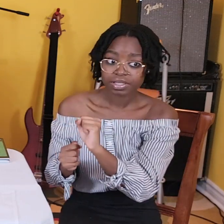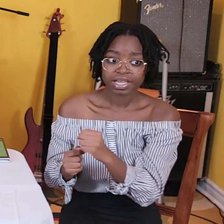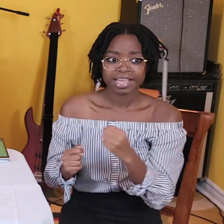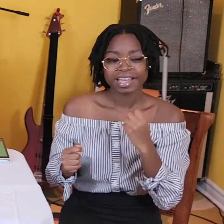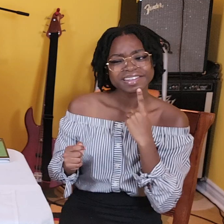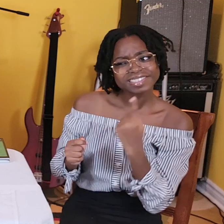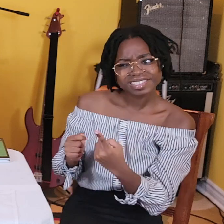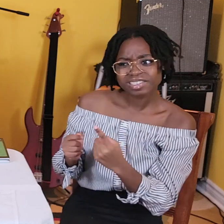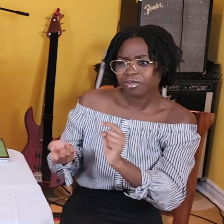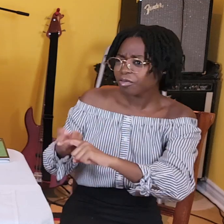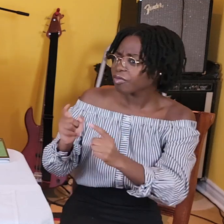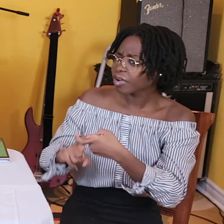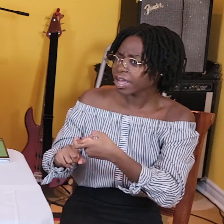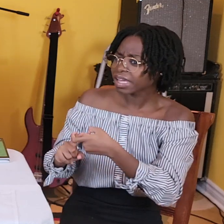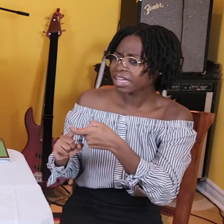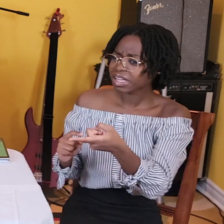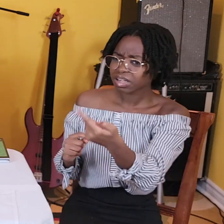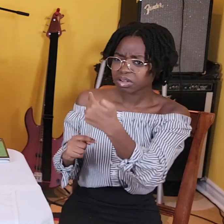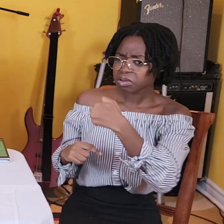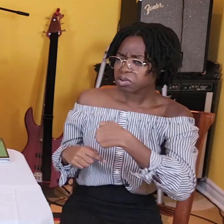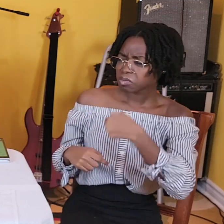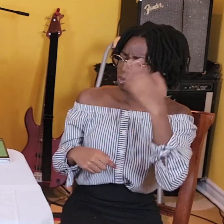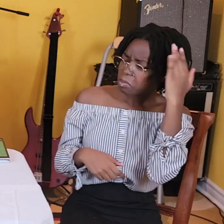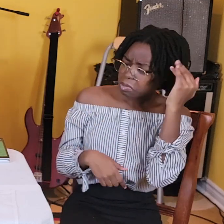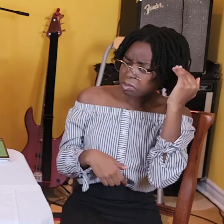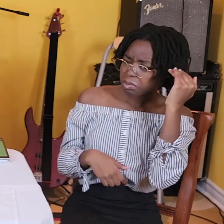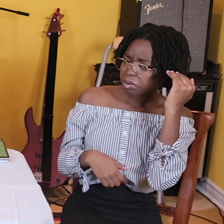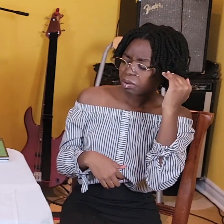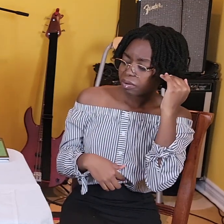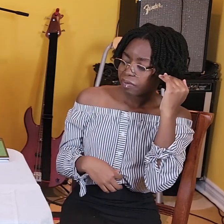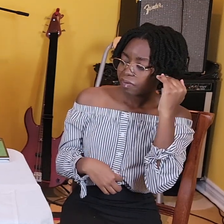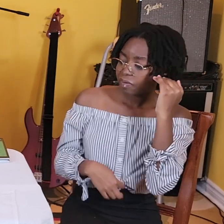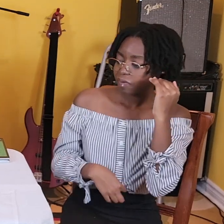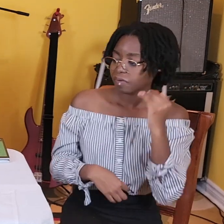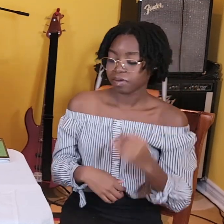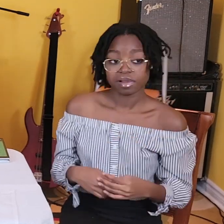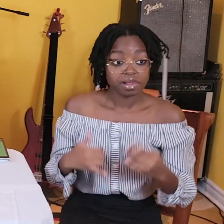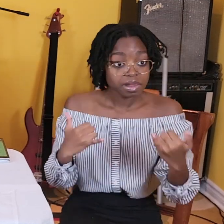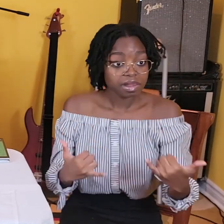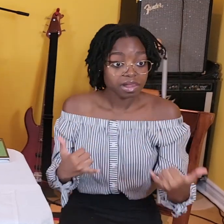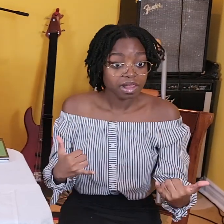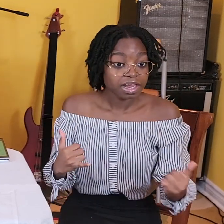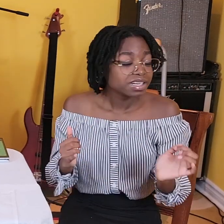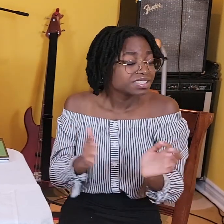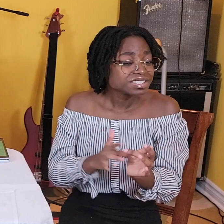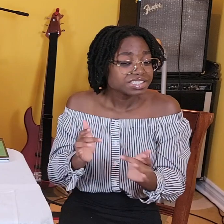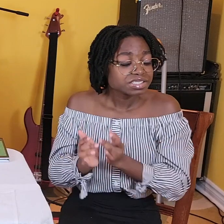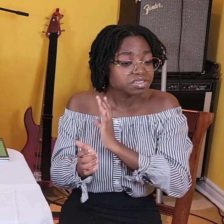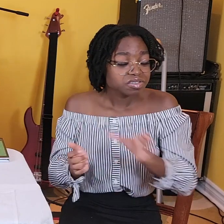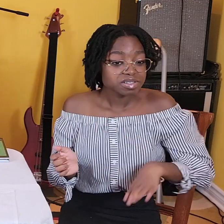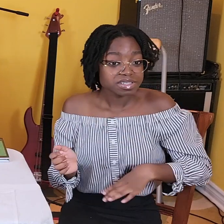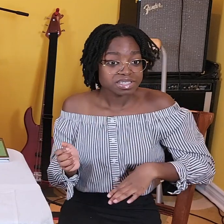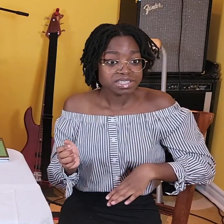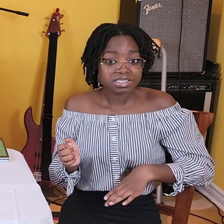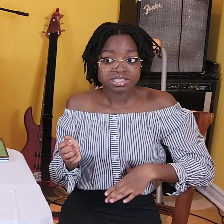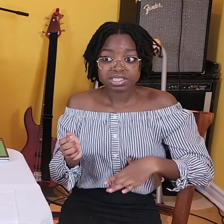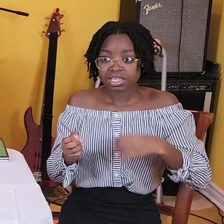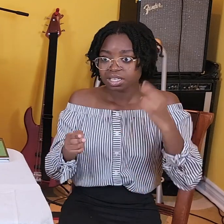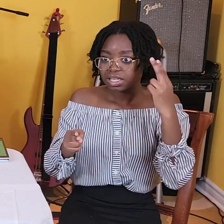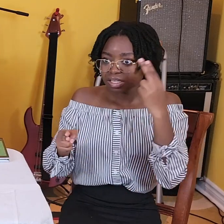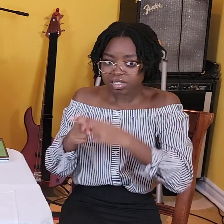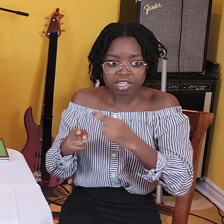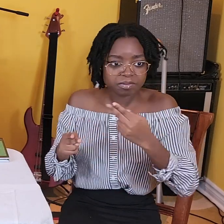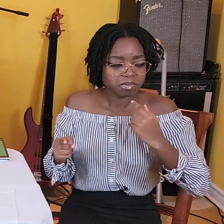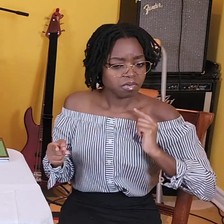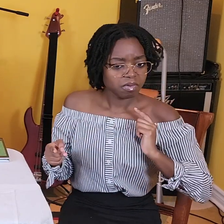come?" And today, the Lord God is calling us, Jesus Christ is calling us also as friends. What is in